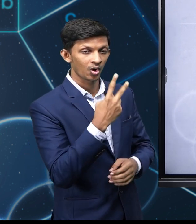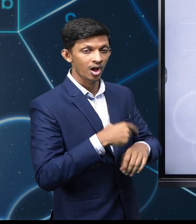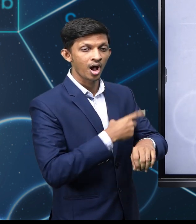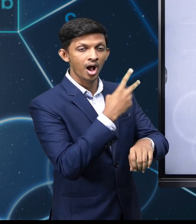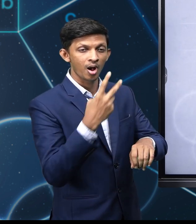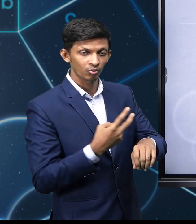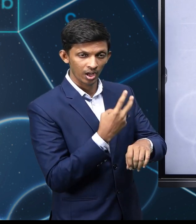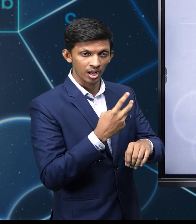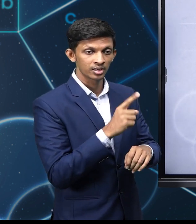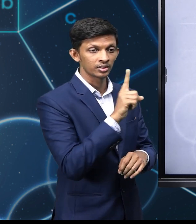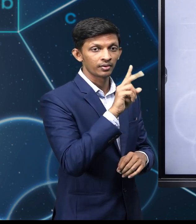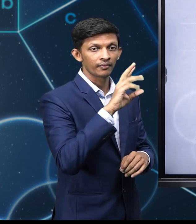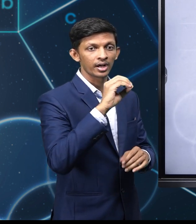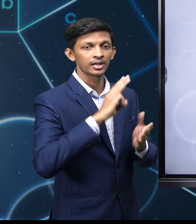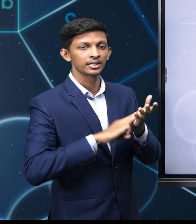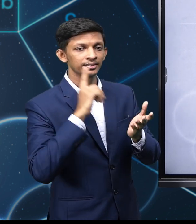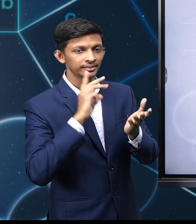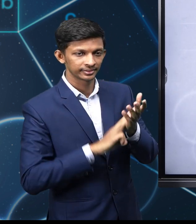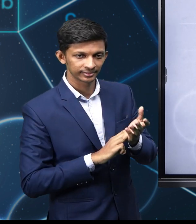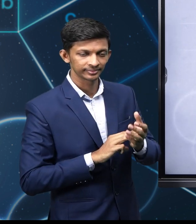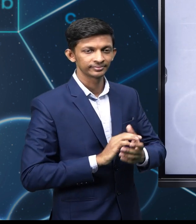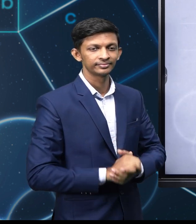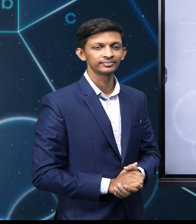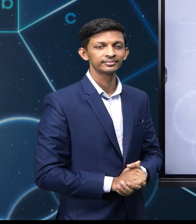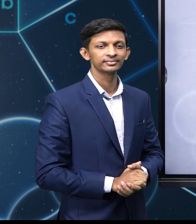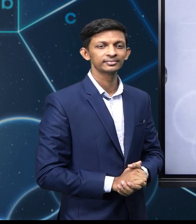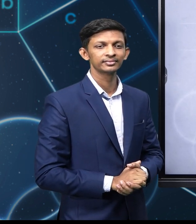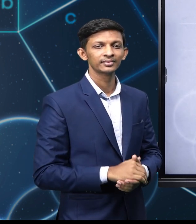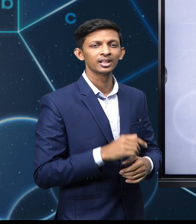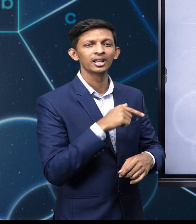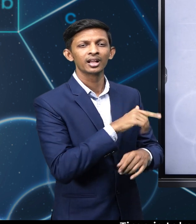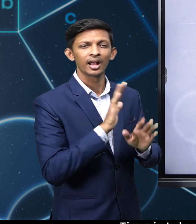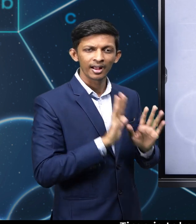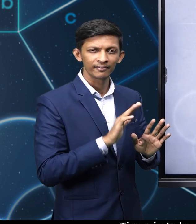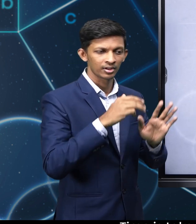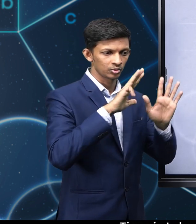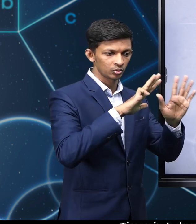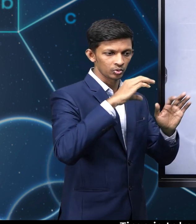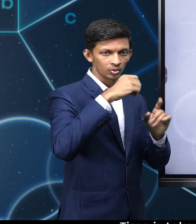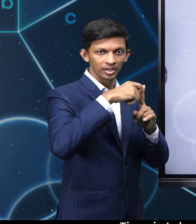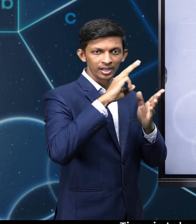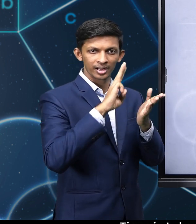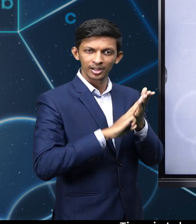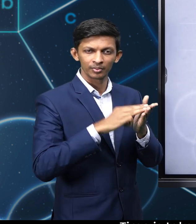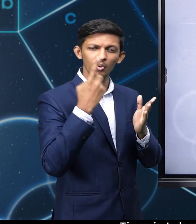2 hours similarly is equal to 120 minutes. So the time taken to cover 90